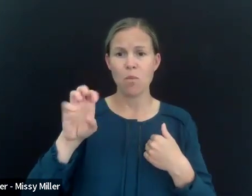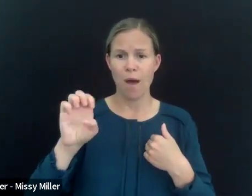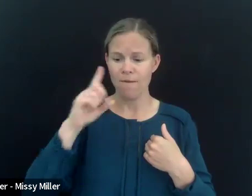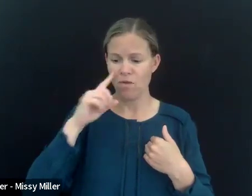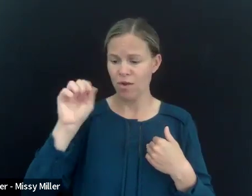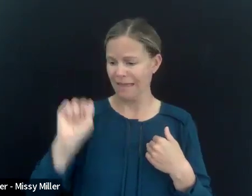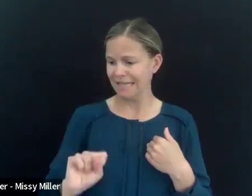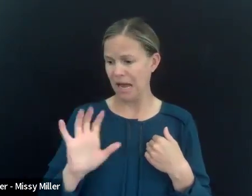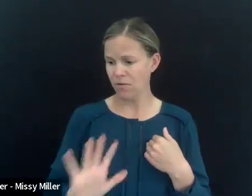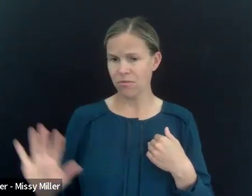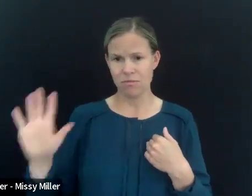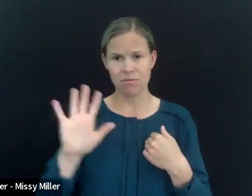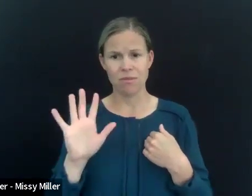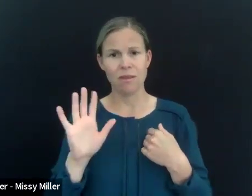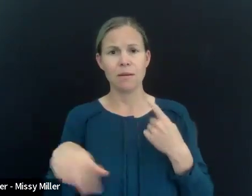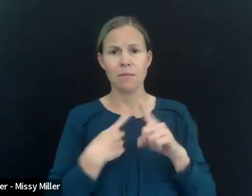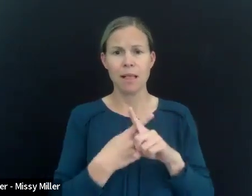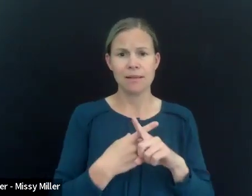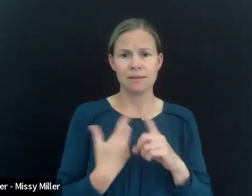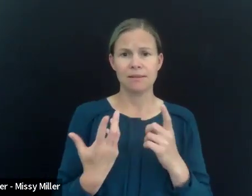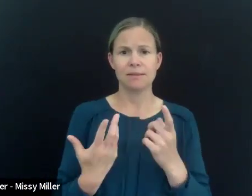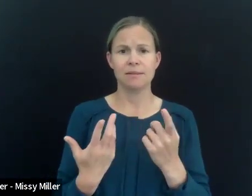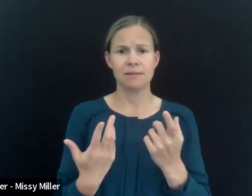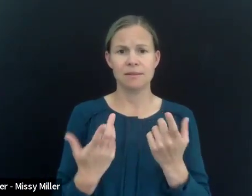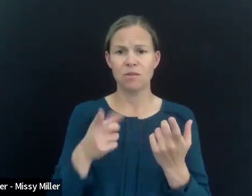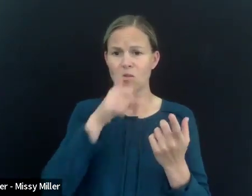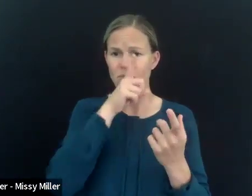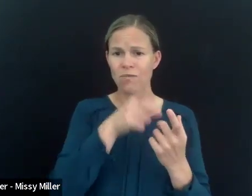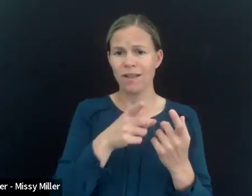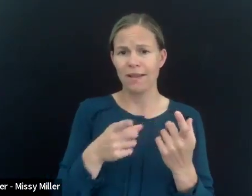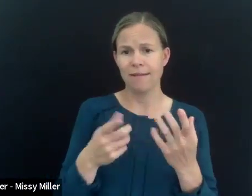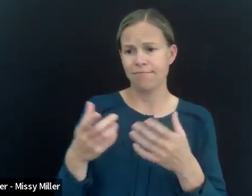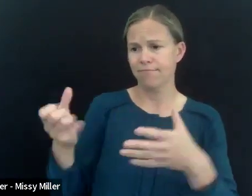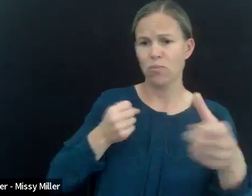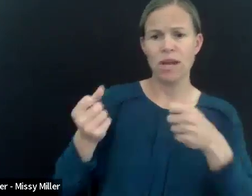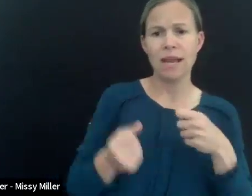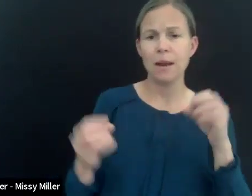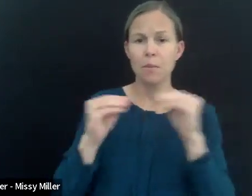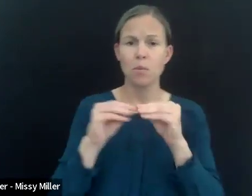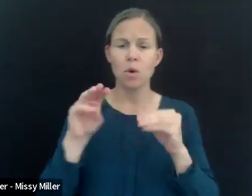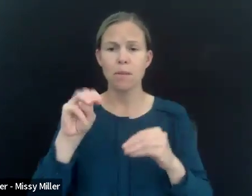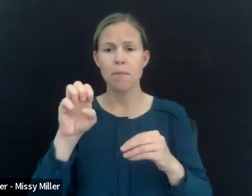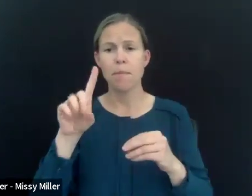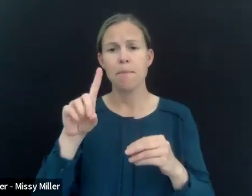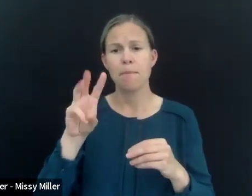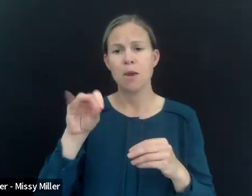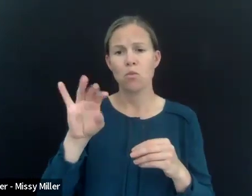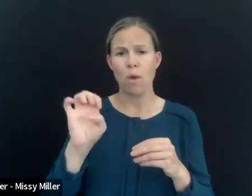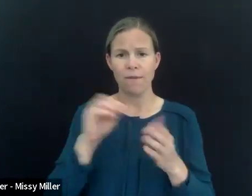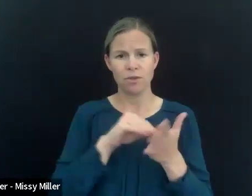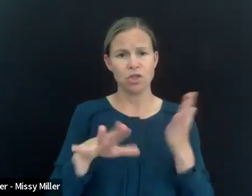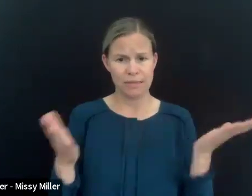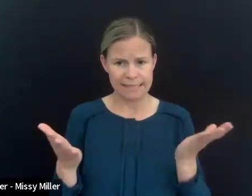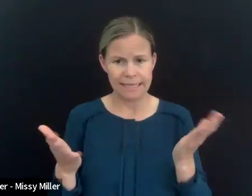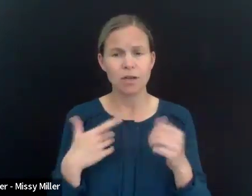South and, do my part in getting more midwifery students here who can really carry on that tradition, but also making sure that